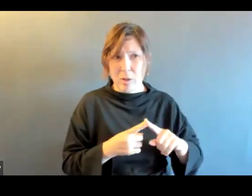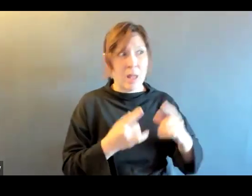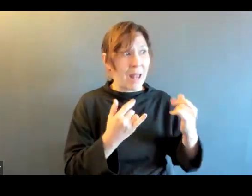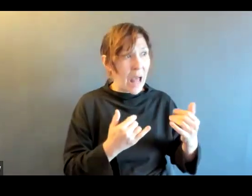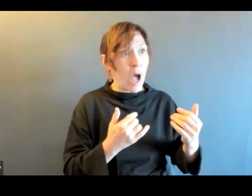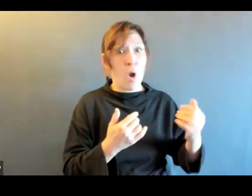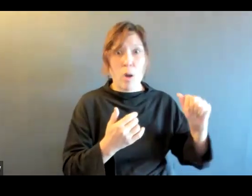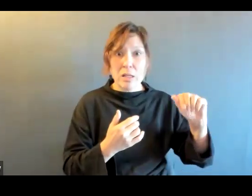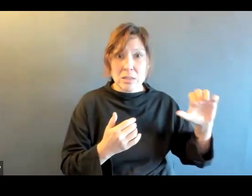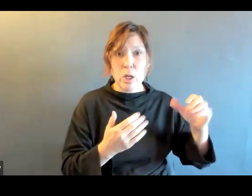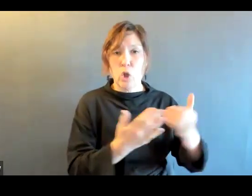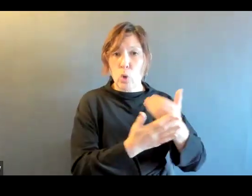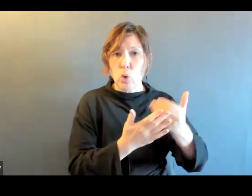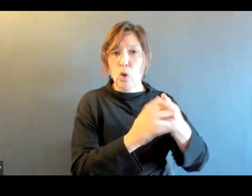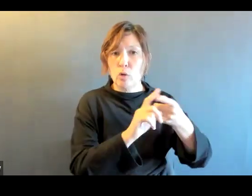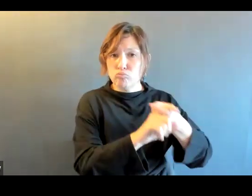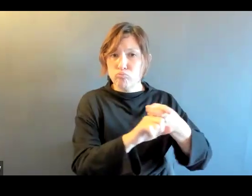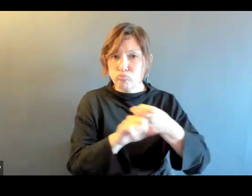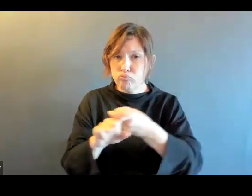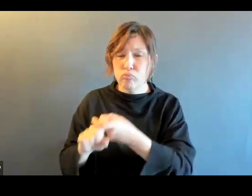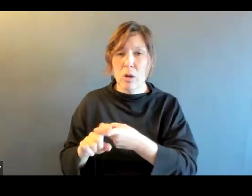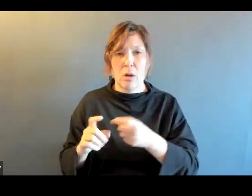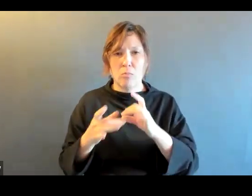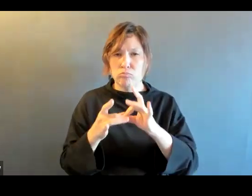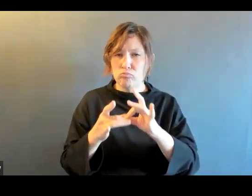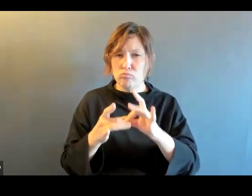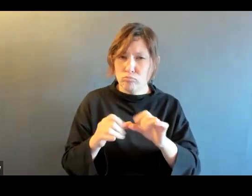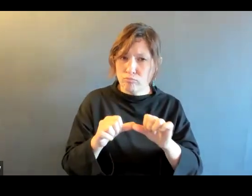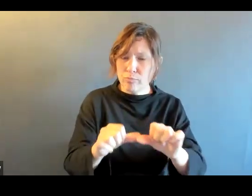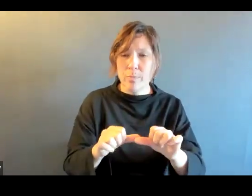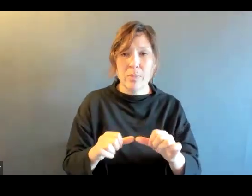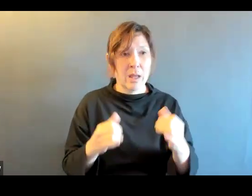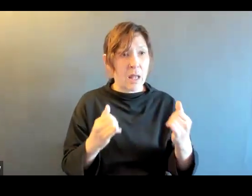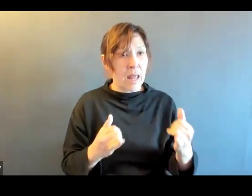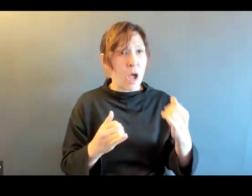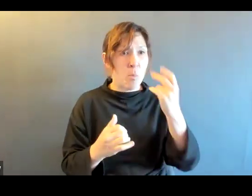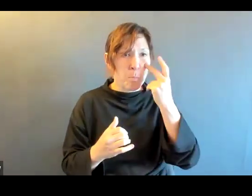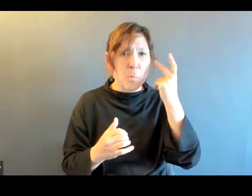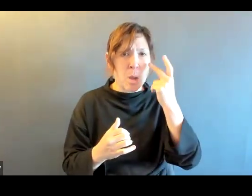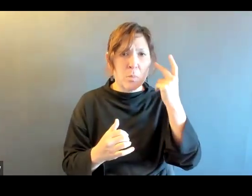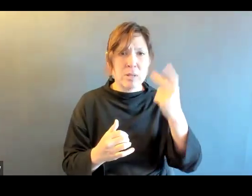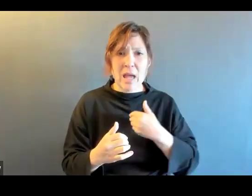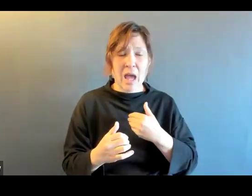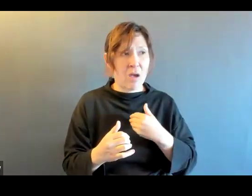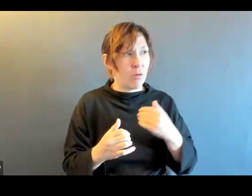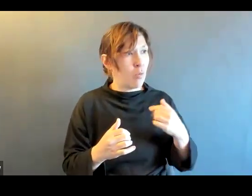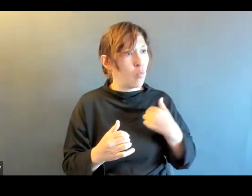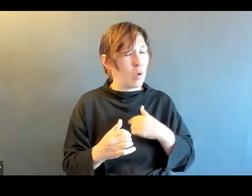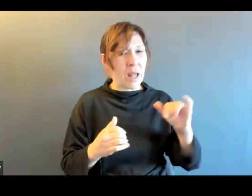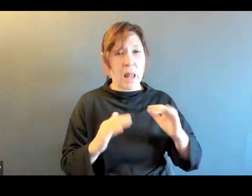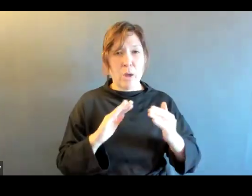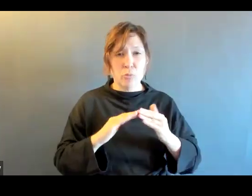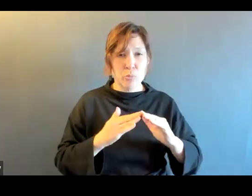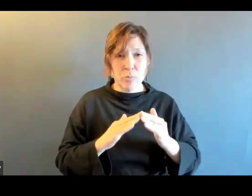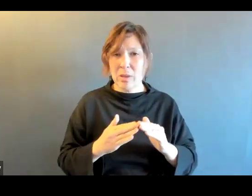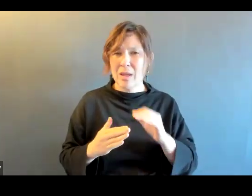and have made bonds that will last forever. Meeting these people have not only made memories but created a village. ACC is not just